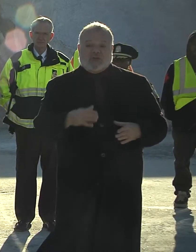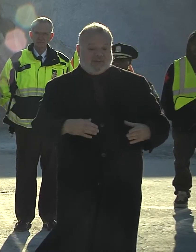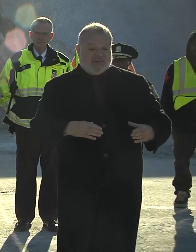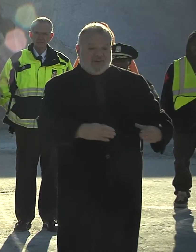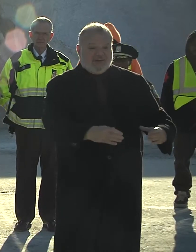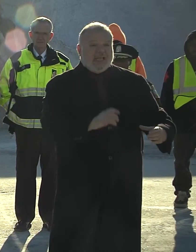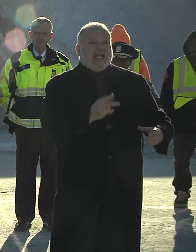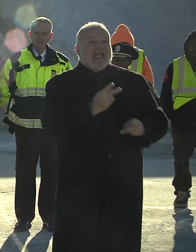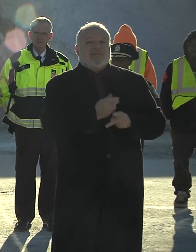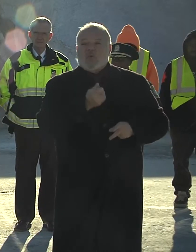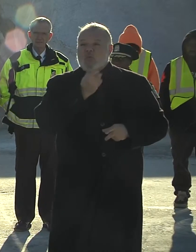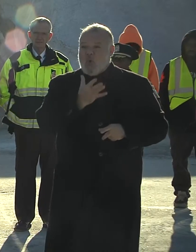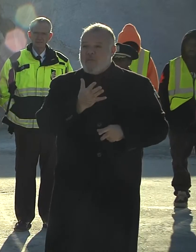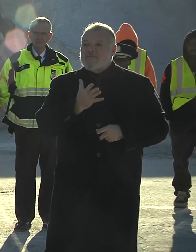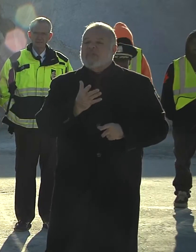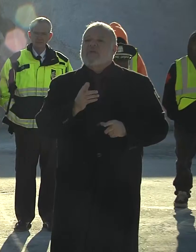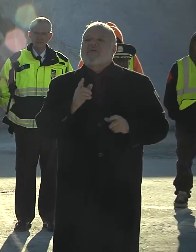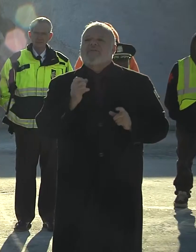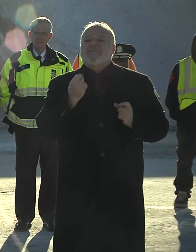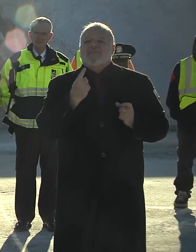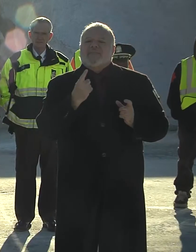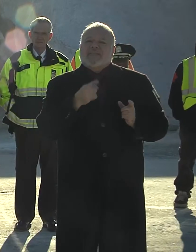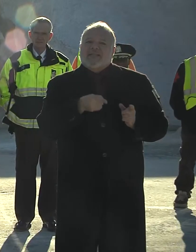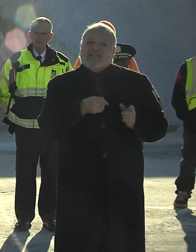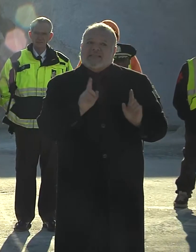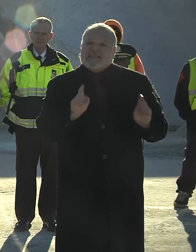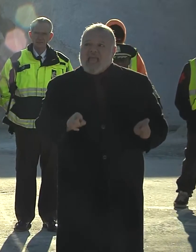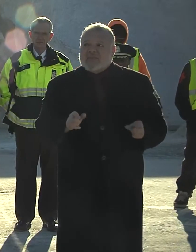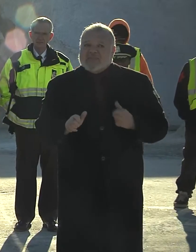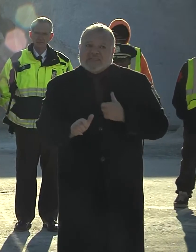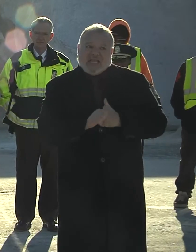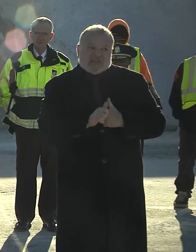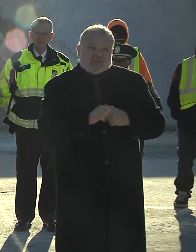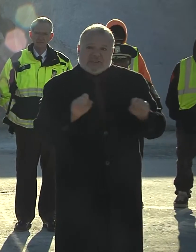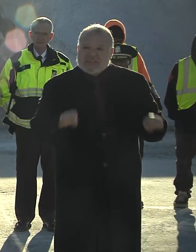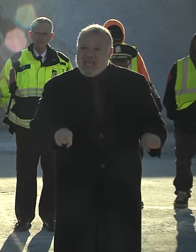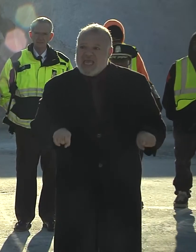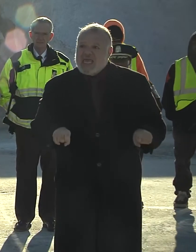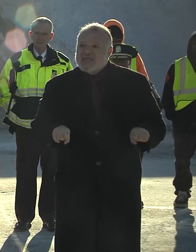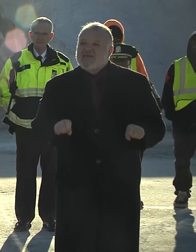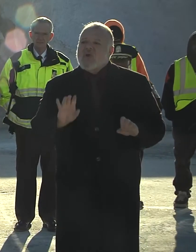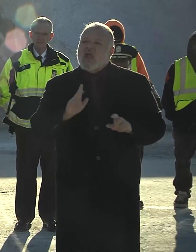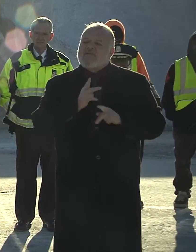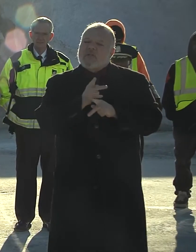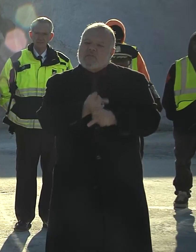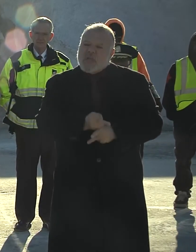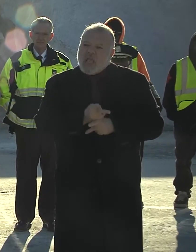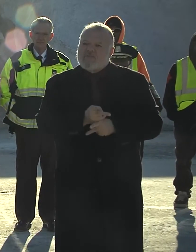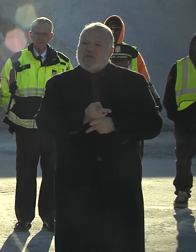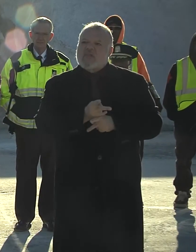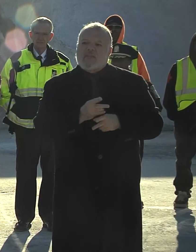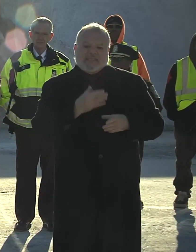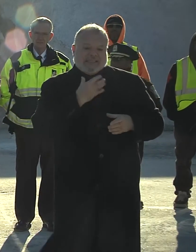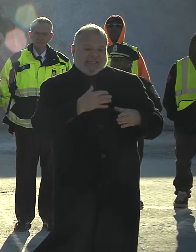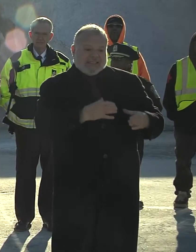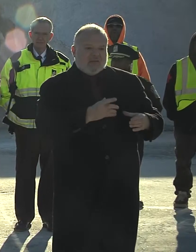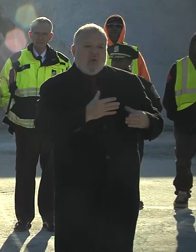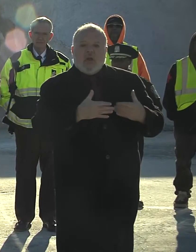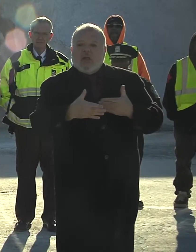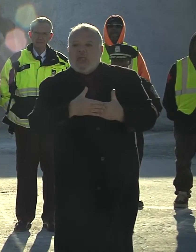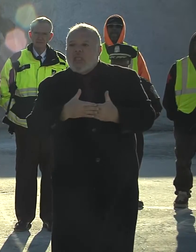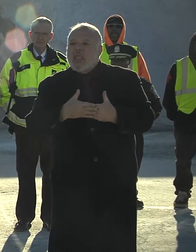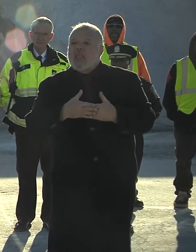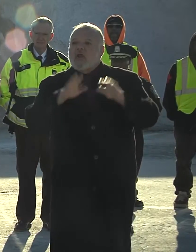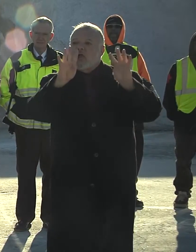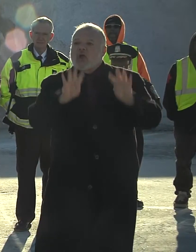ended, or the city will remove them. After that, you must remove it from the street. And a friendly reminder that space savers are not